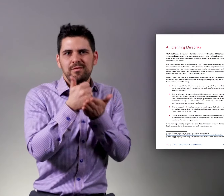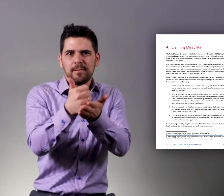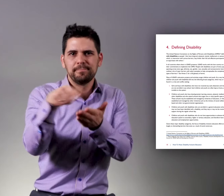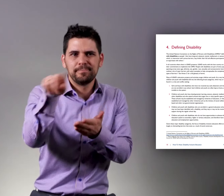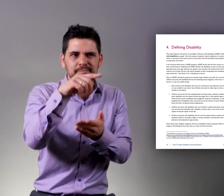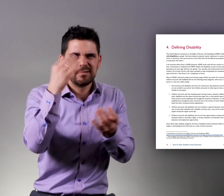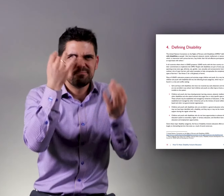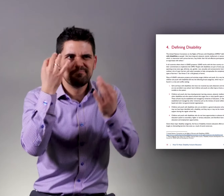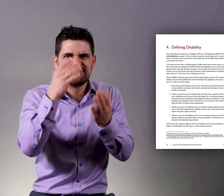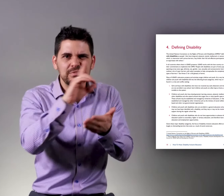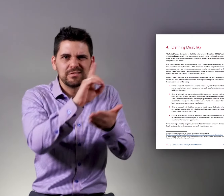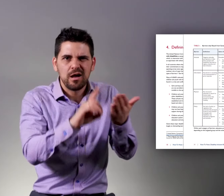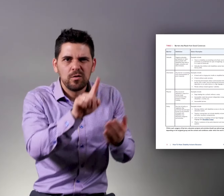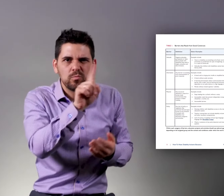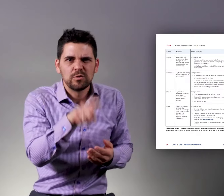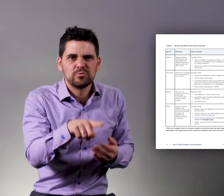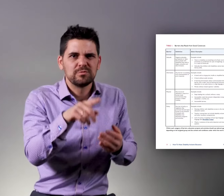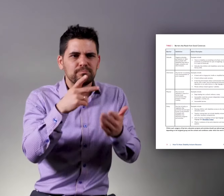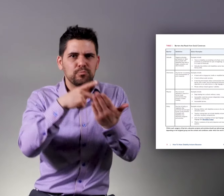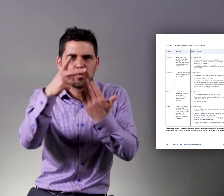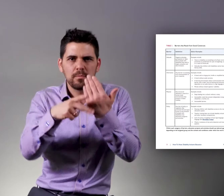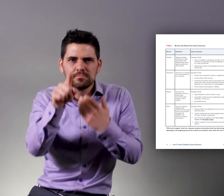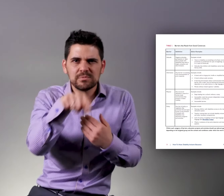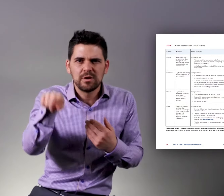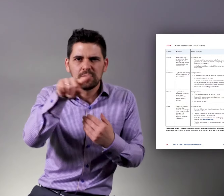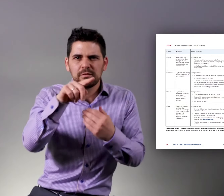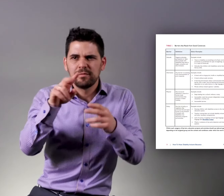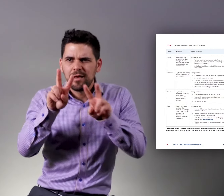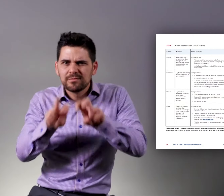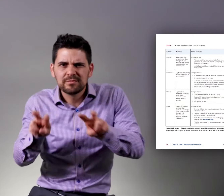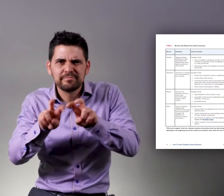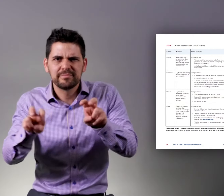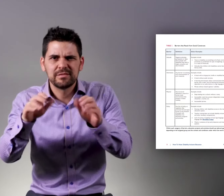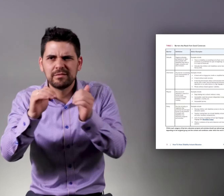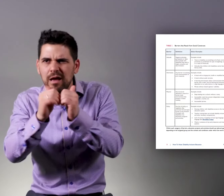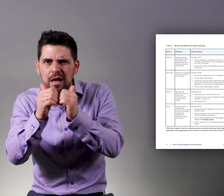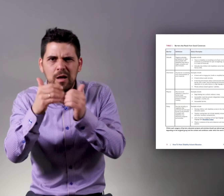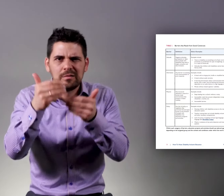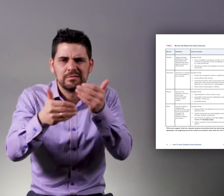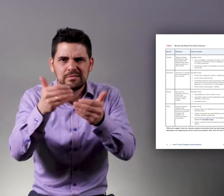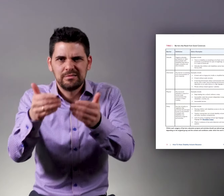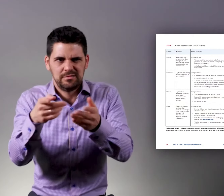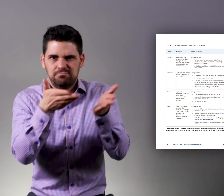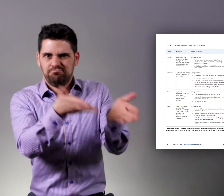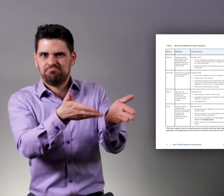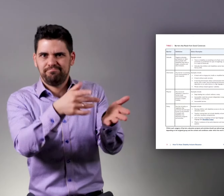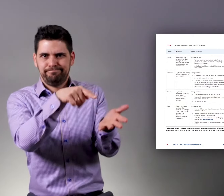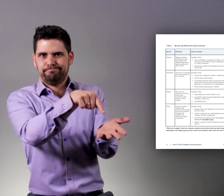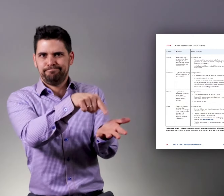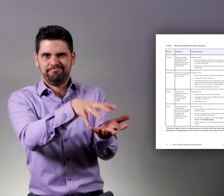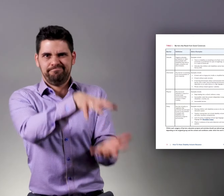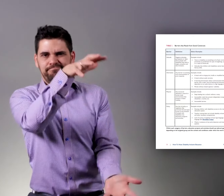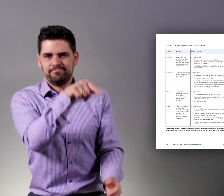will help you think about how to design questions, program cycle analysis, and how to move forward. There's plenty of information there.